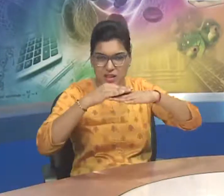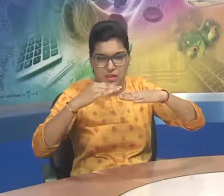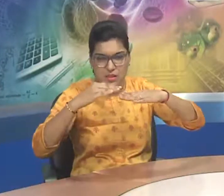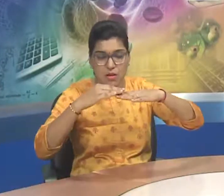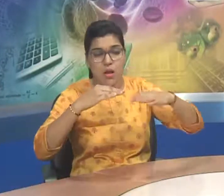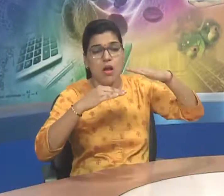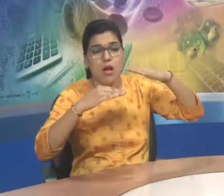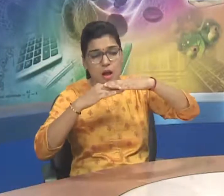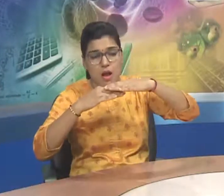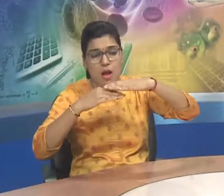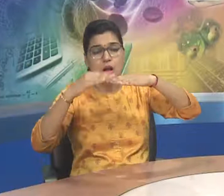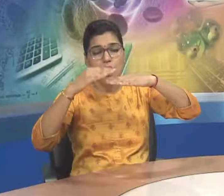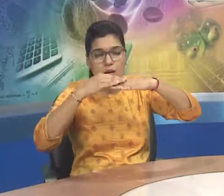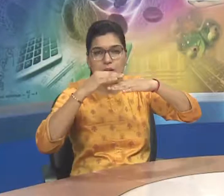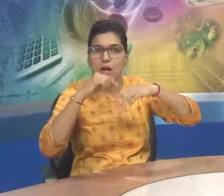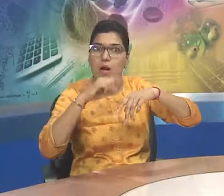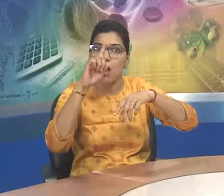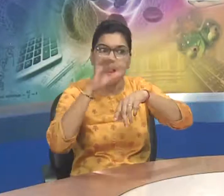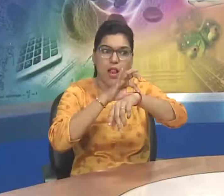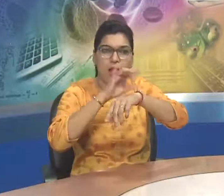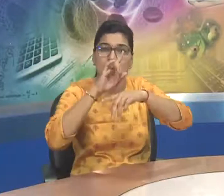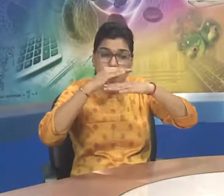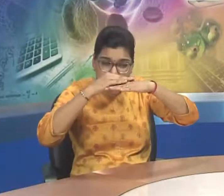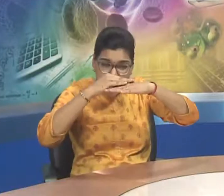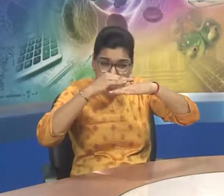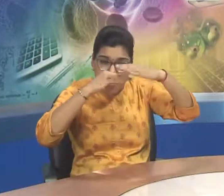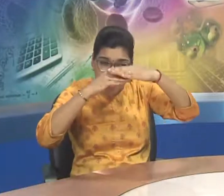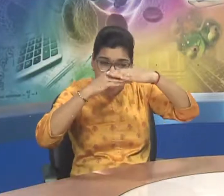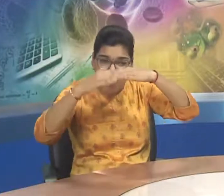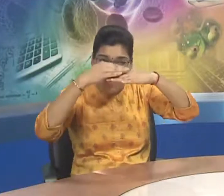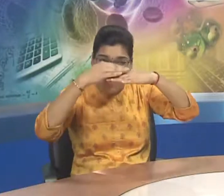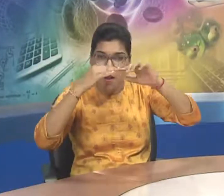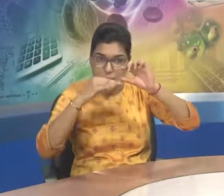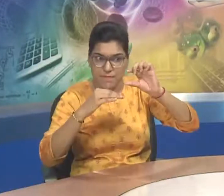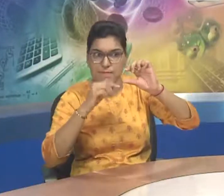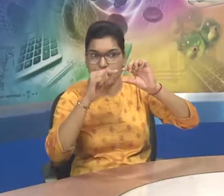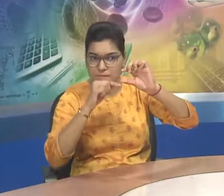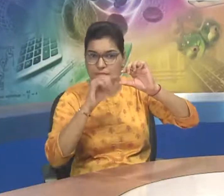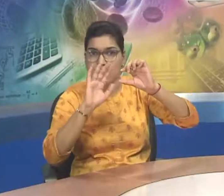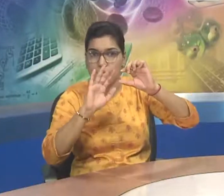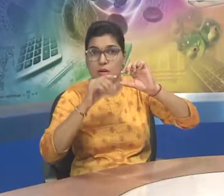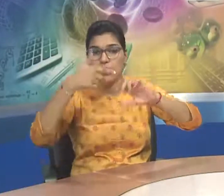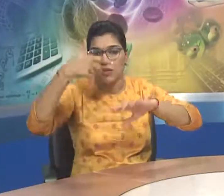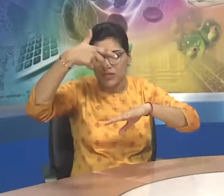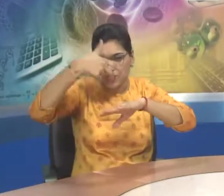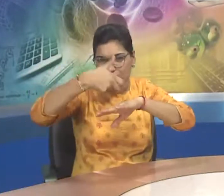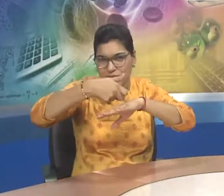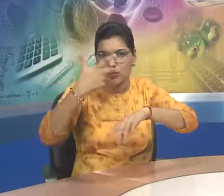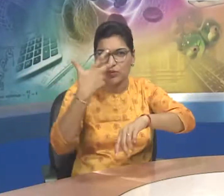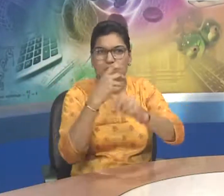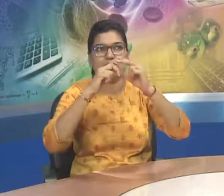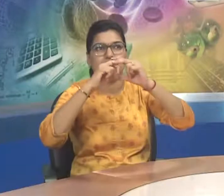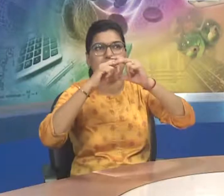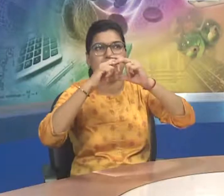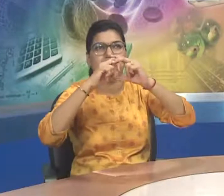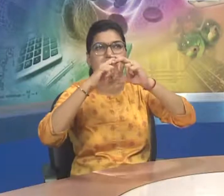Intramuscular injection means our skin have multiple layers,